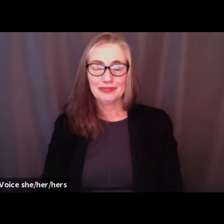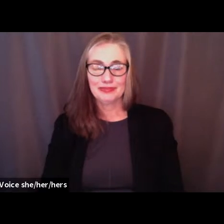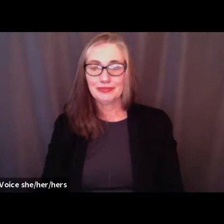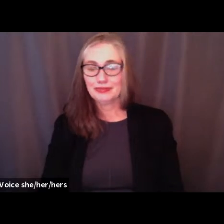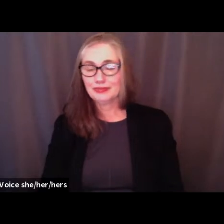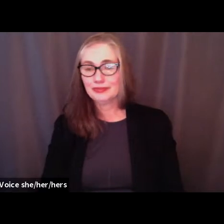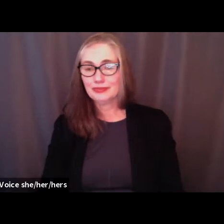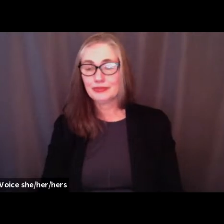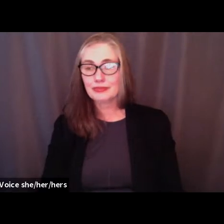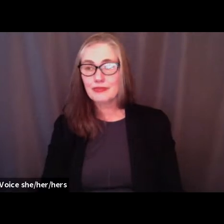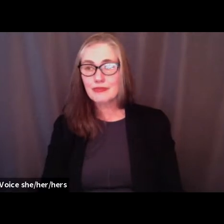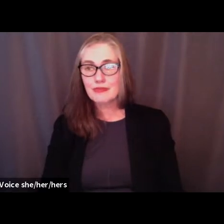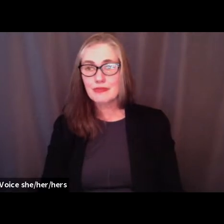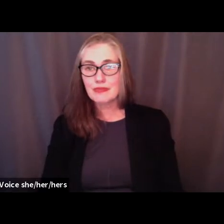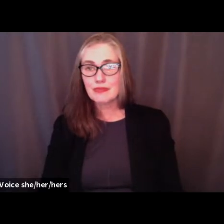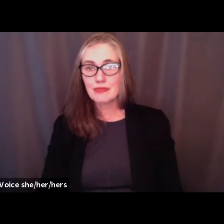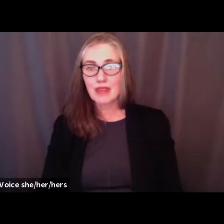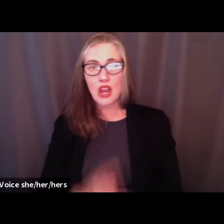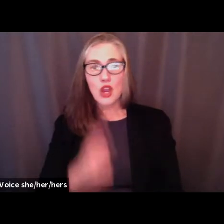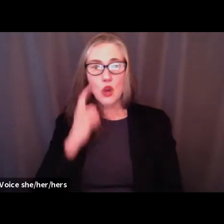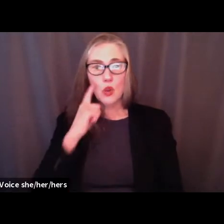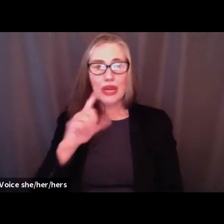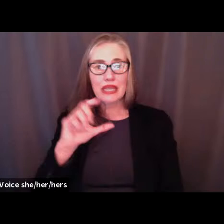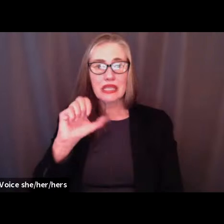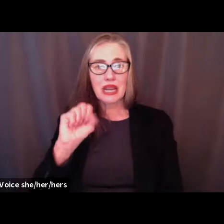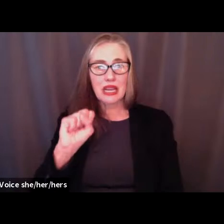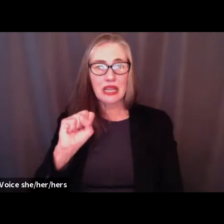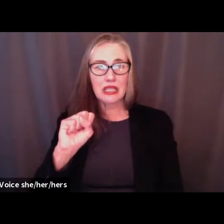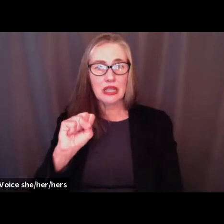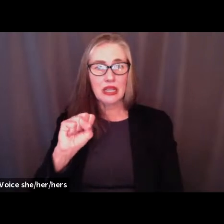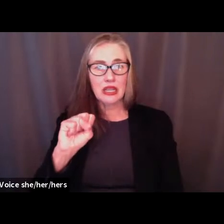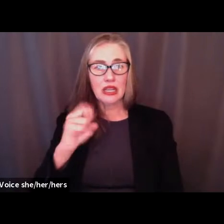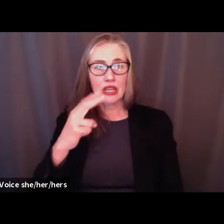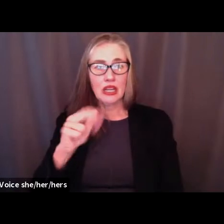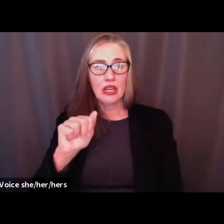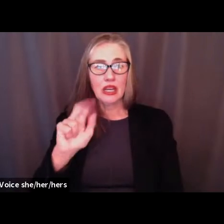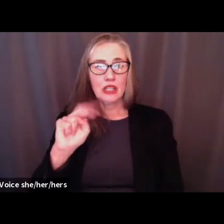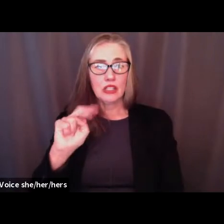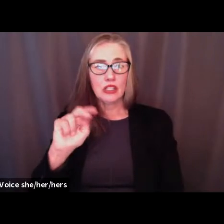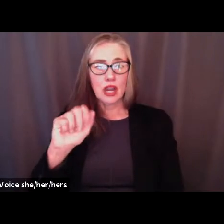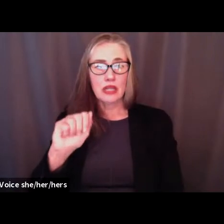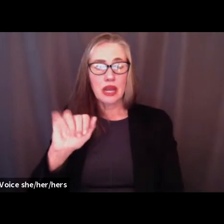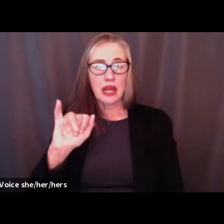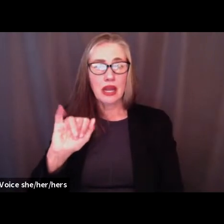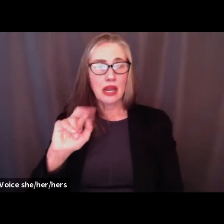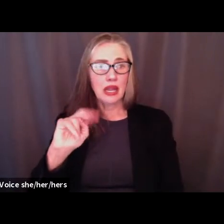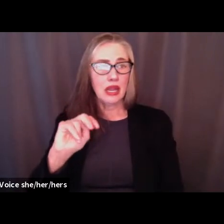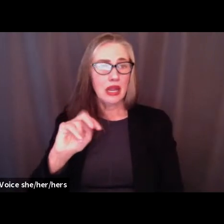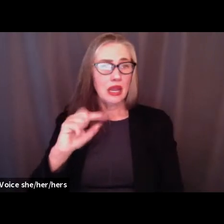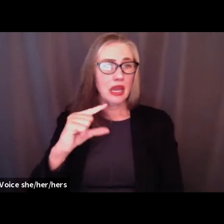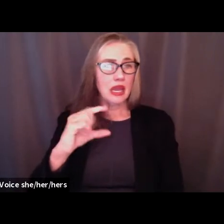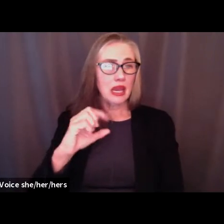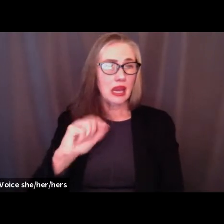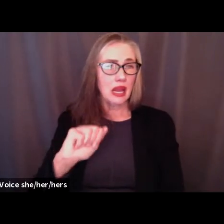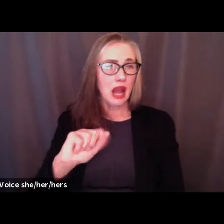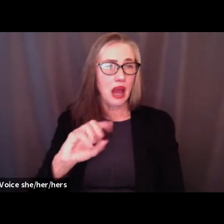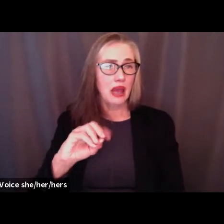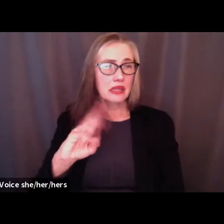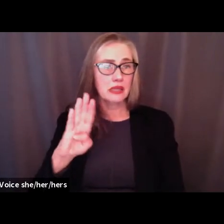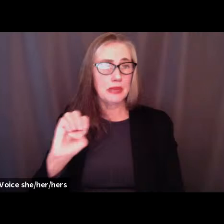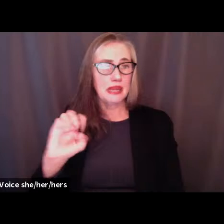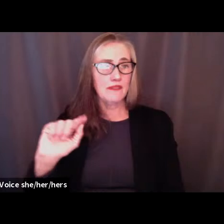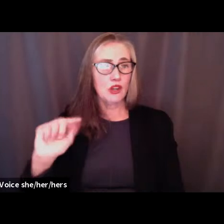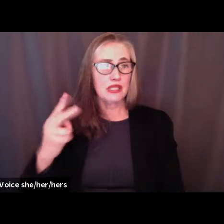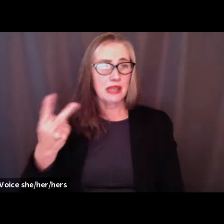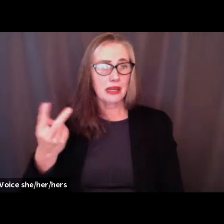Recognize Shauna Inglesby as a second. And I suppose, Mr. Chair, I can do the same thing